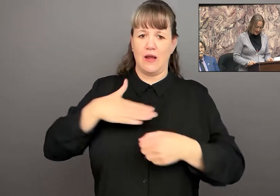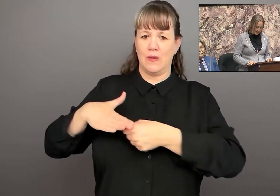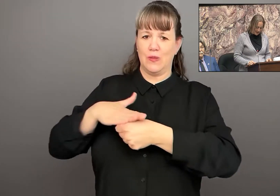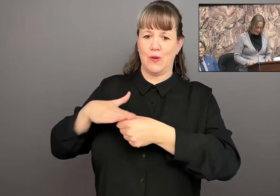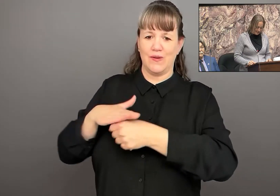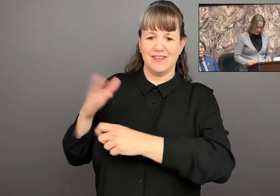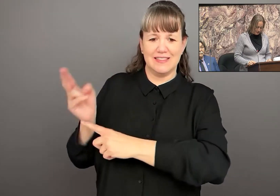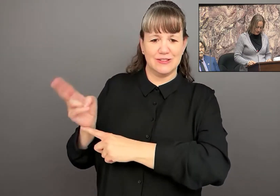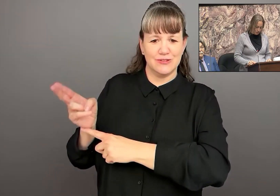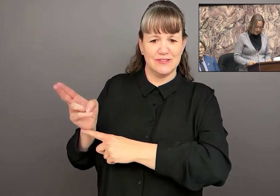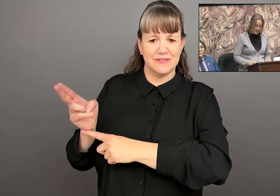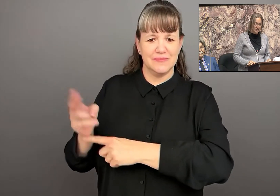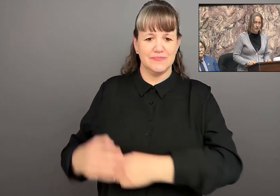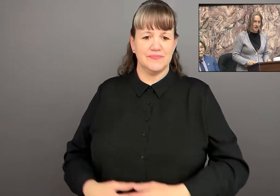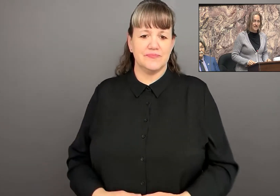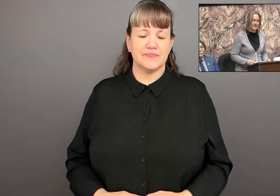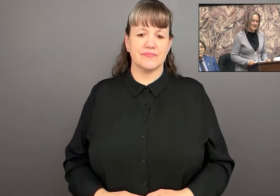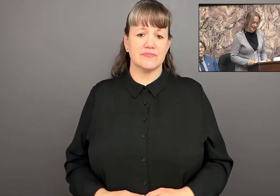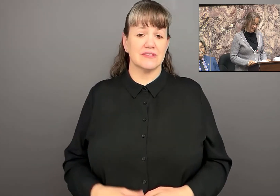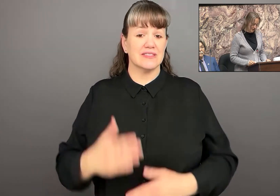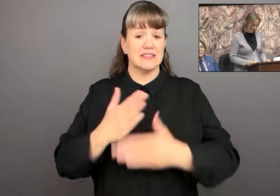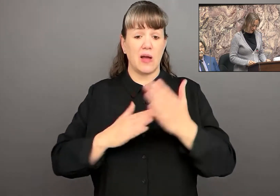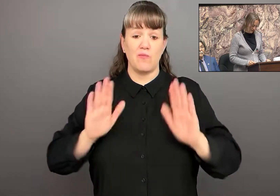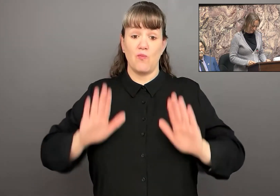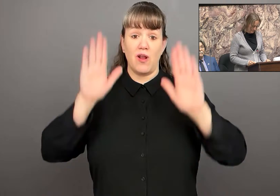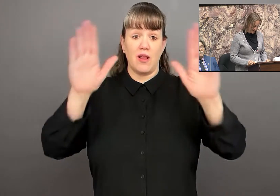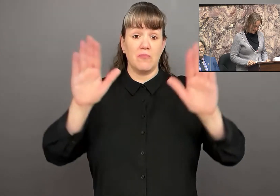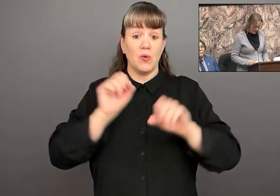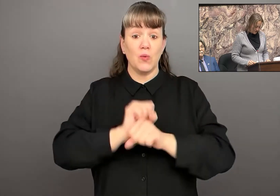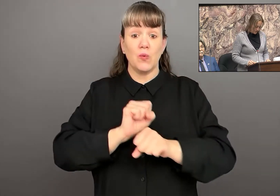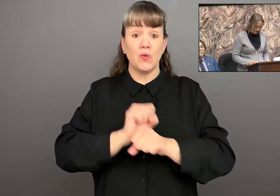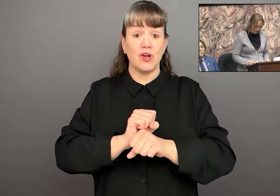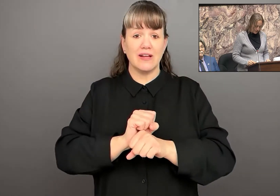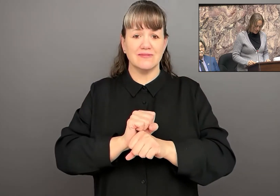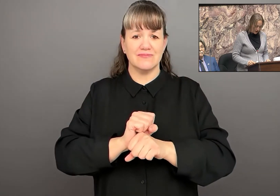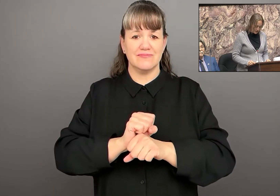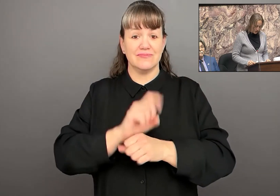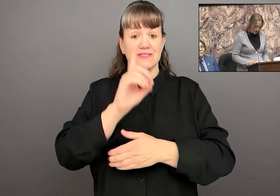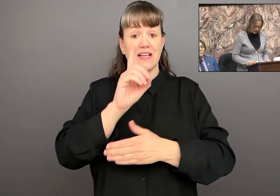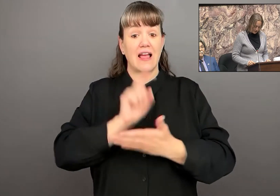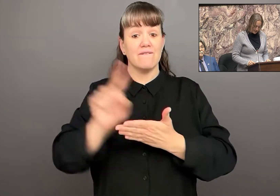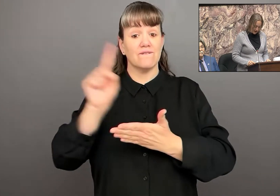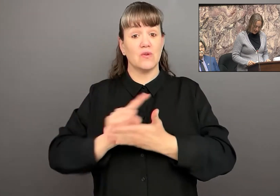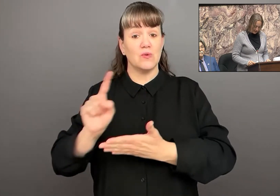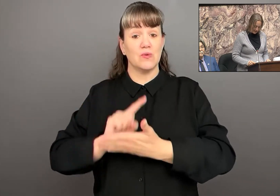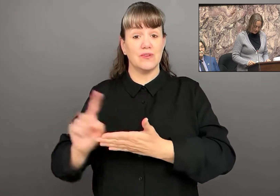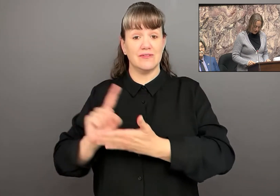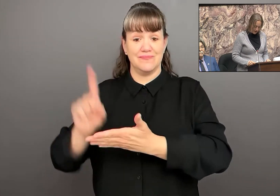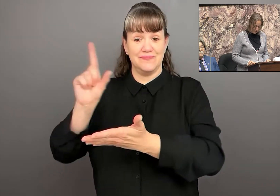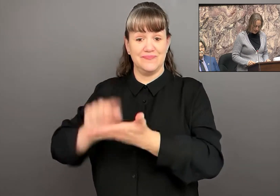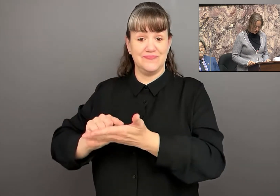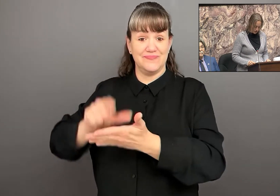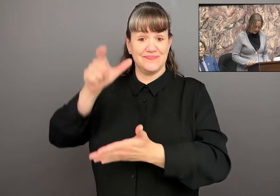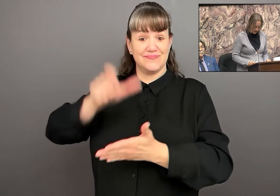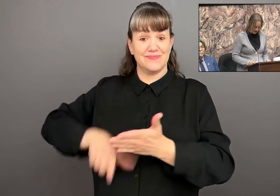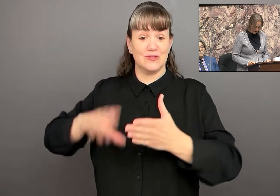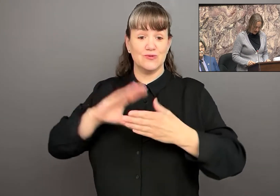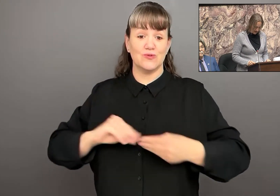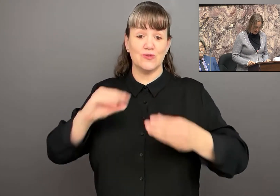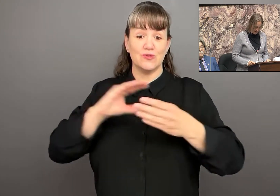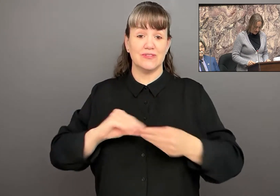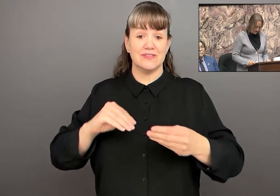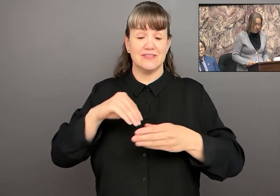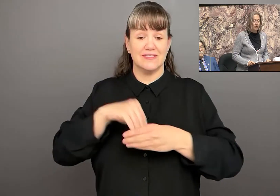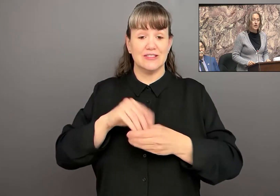by KHS includes weekly stories in the Daily Courier, with over 1,000 articles highlighting the vibrant history of our